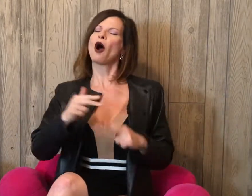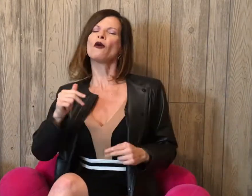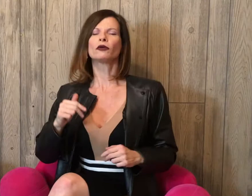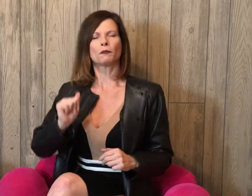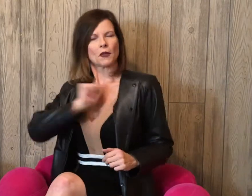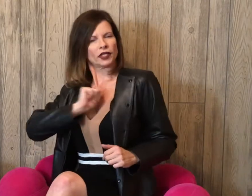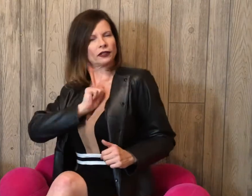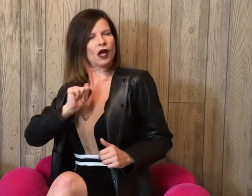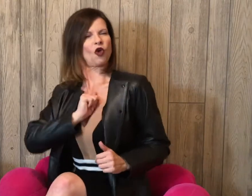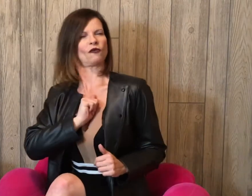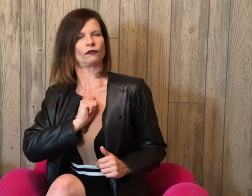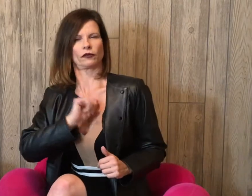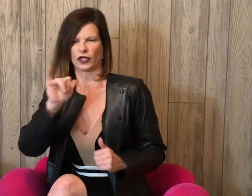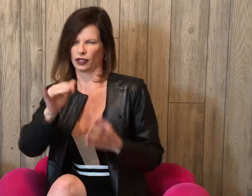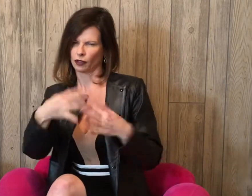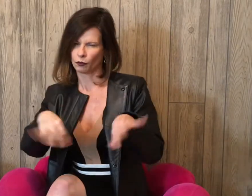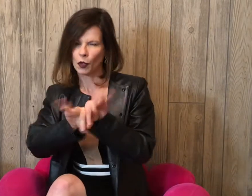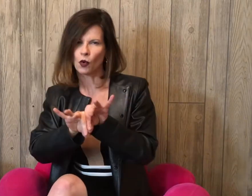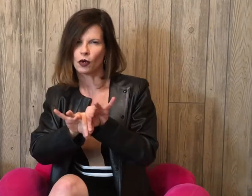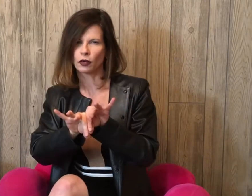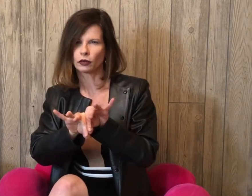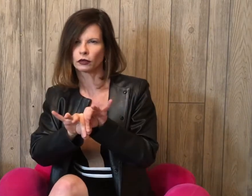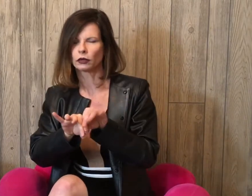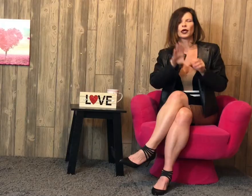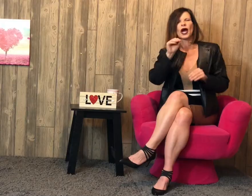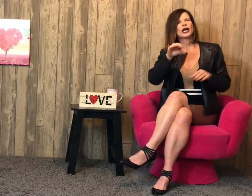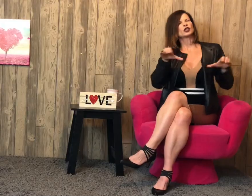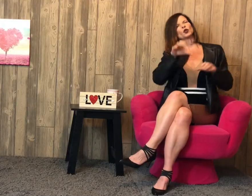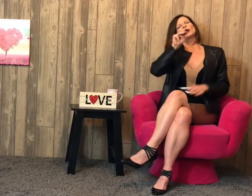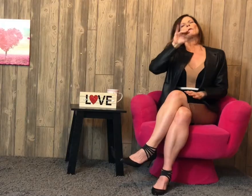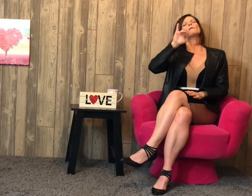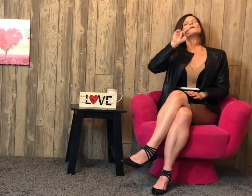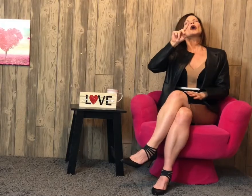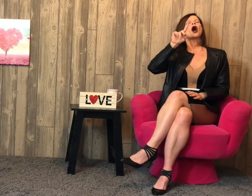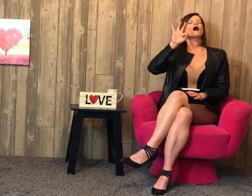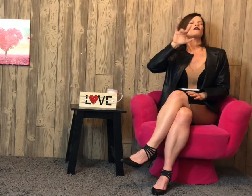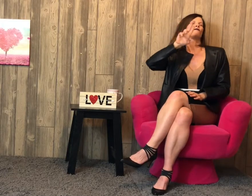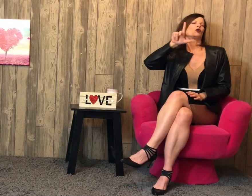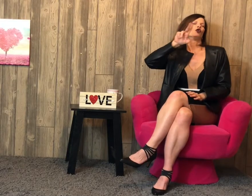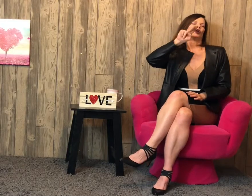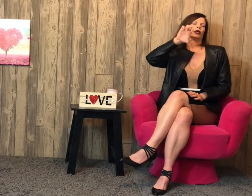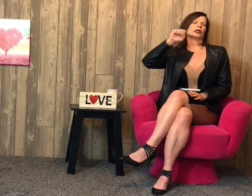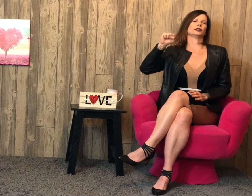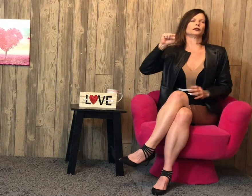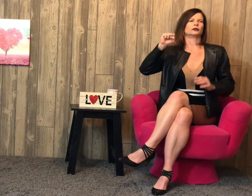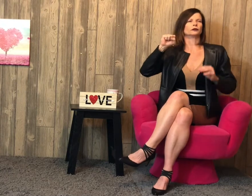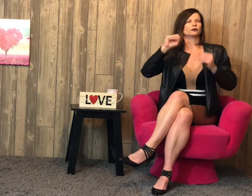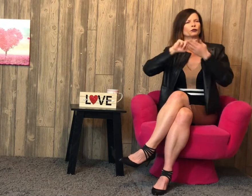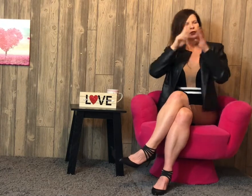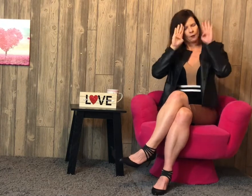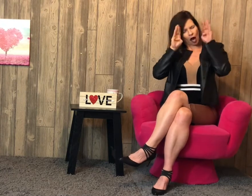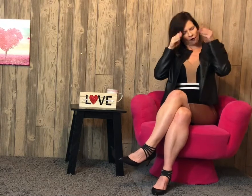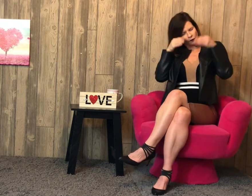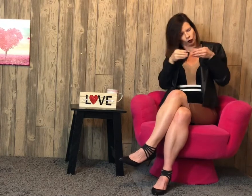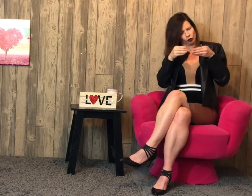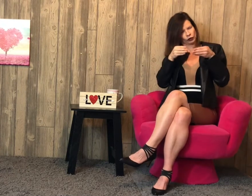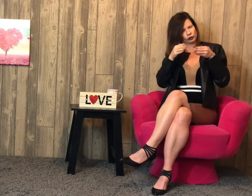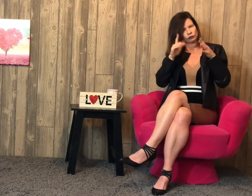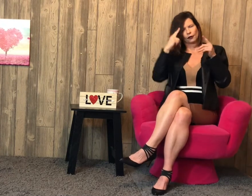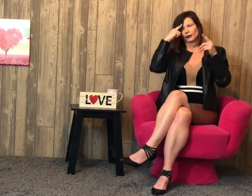our own and feeling good about ourselves. It's crucial to take part of mindfulness. Be